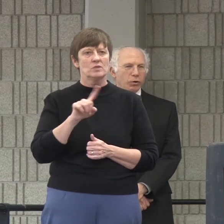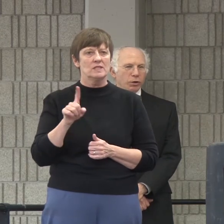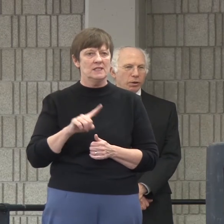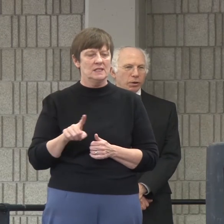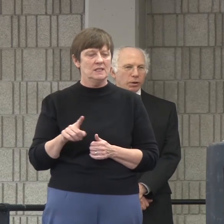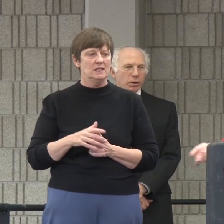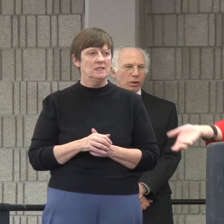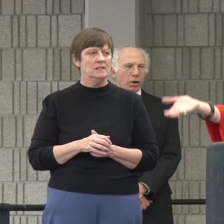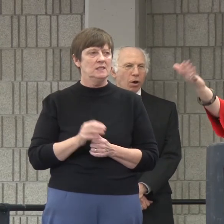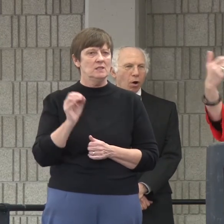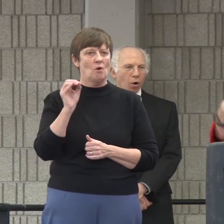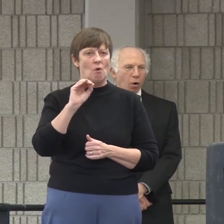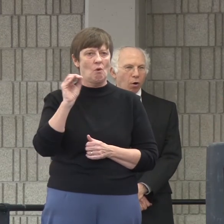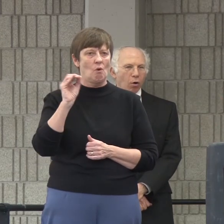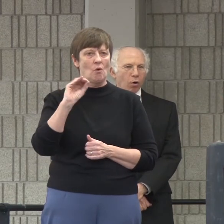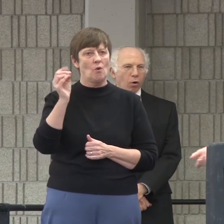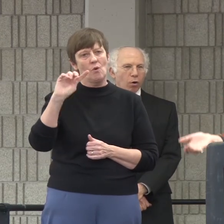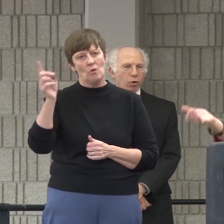Ozi,